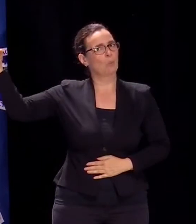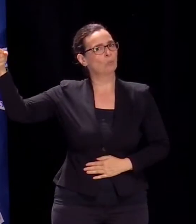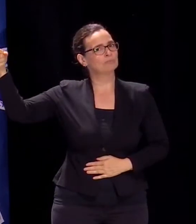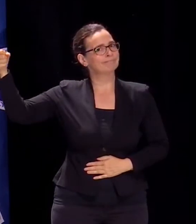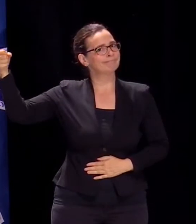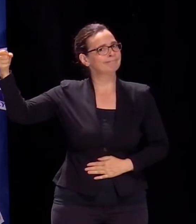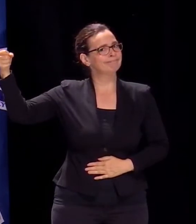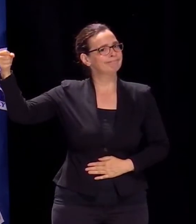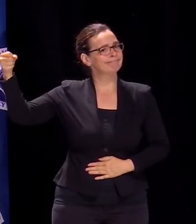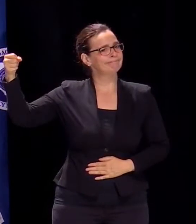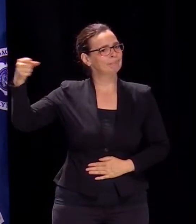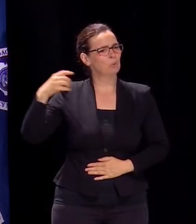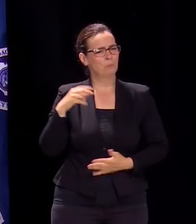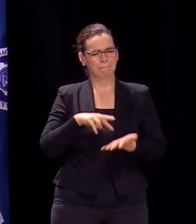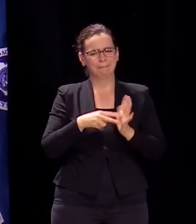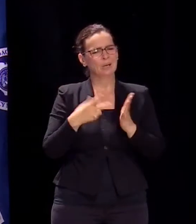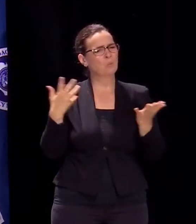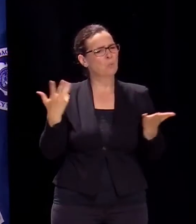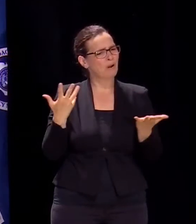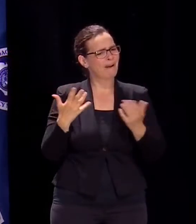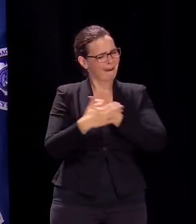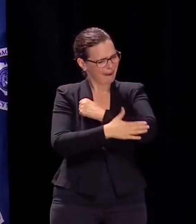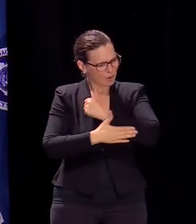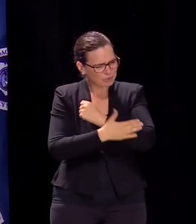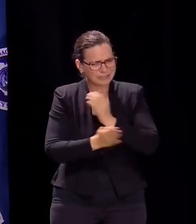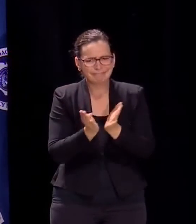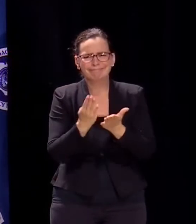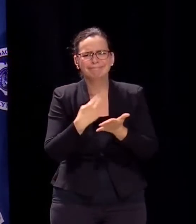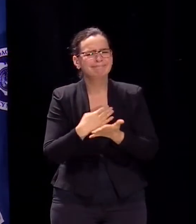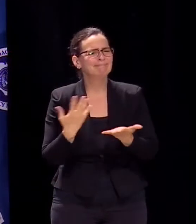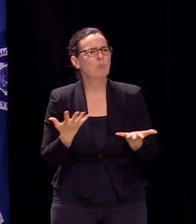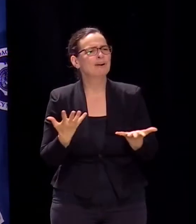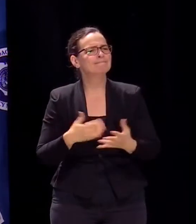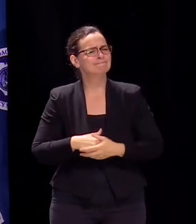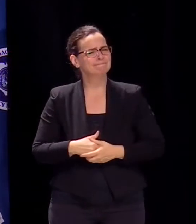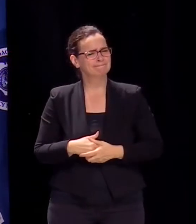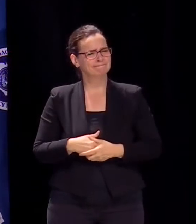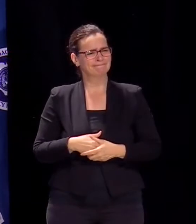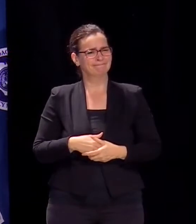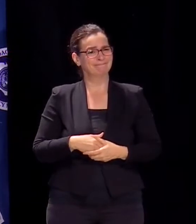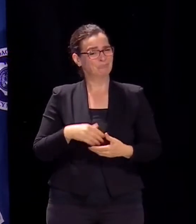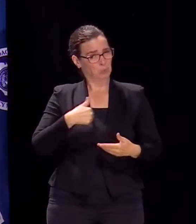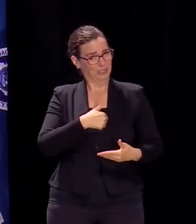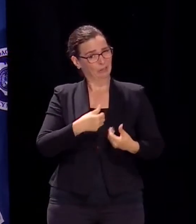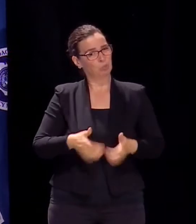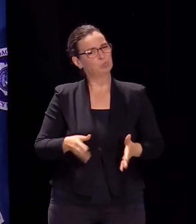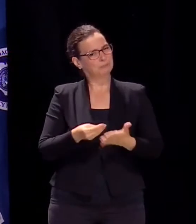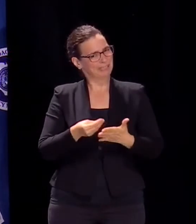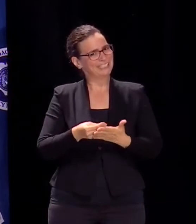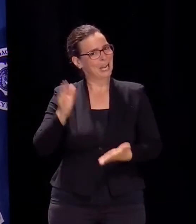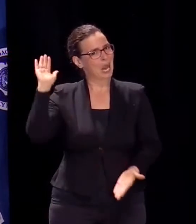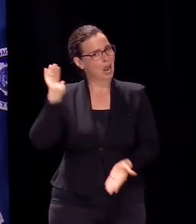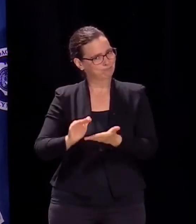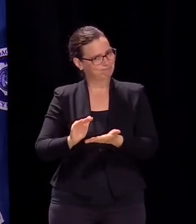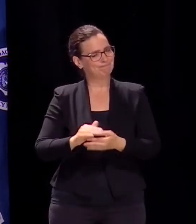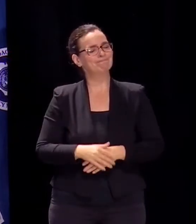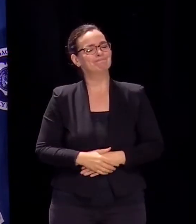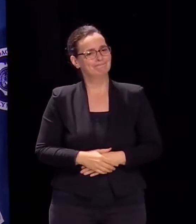What does that mean for our county budget? That means $20 million. So even though we've